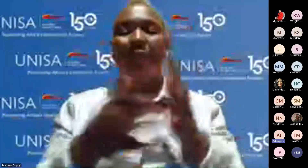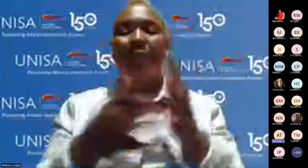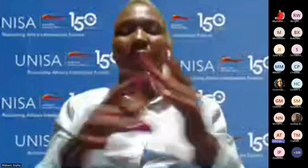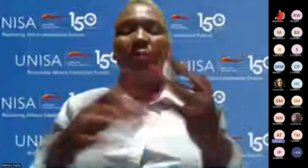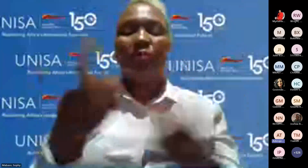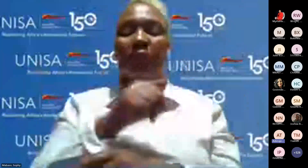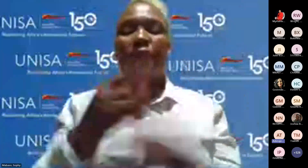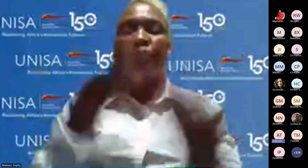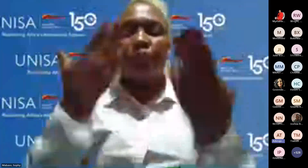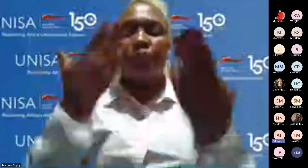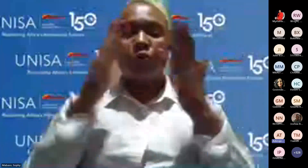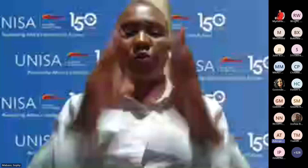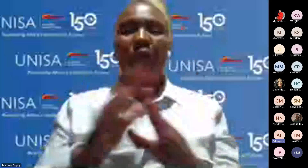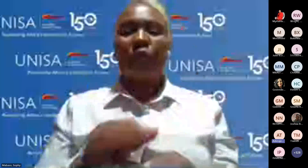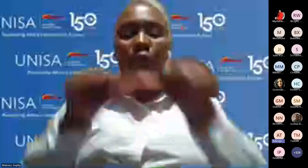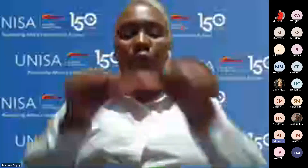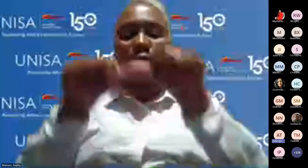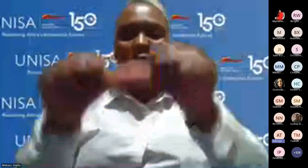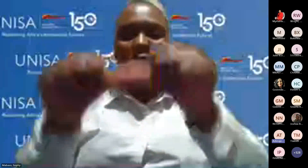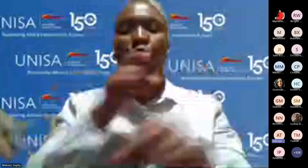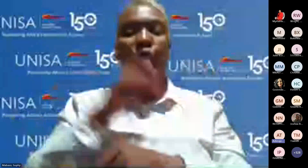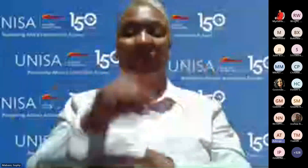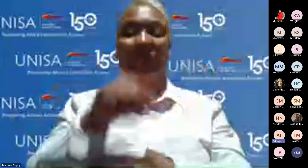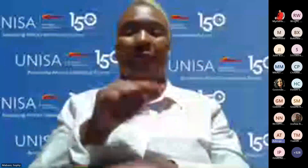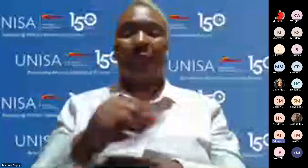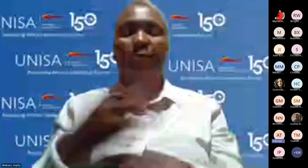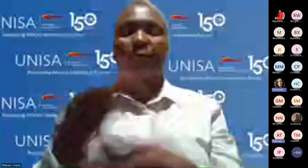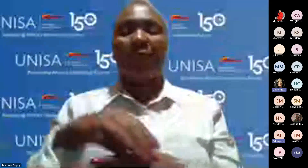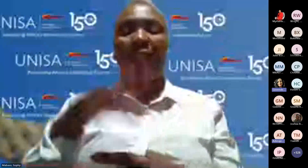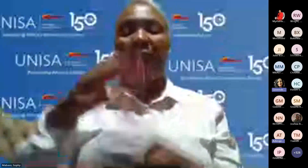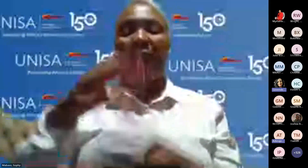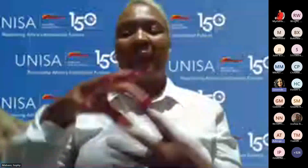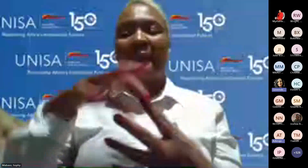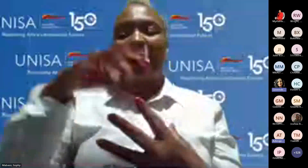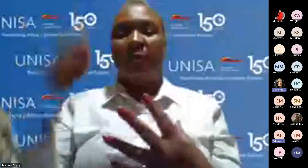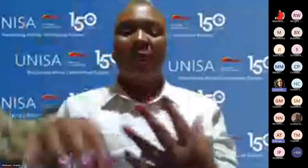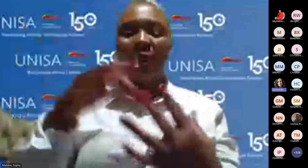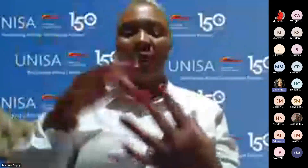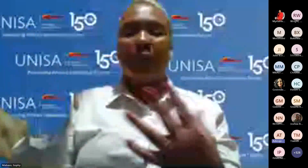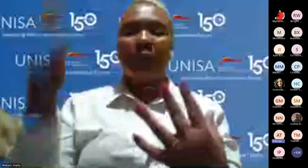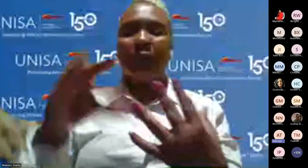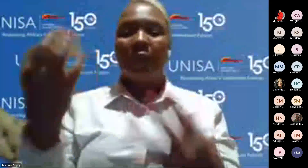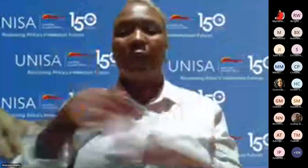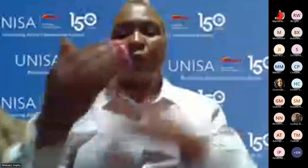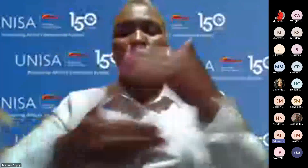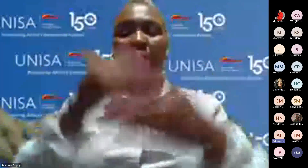to follow or use is the elimination processing. Okay.